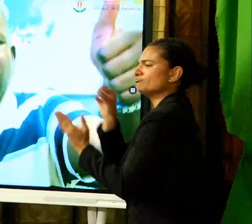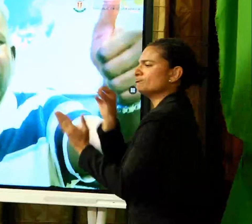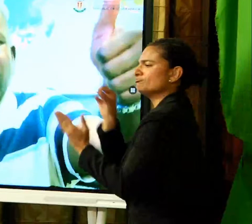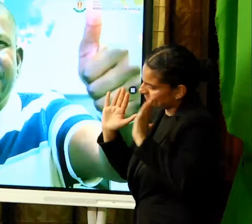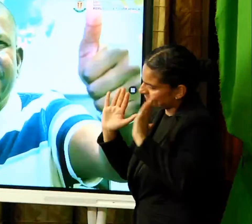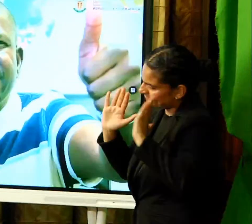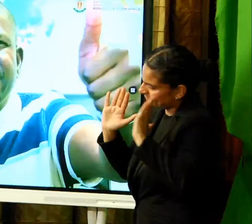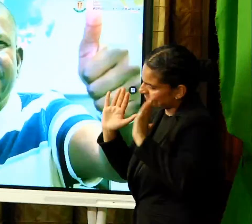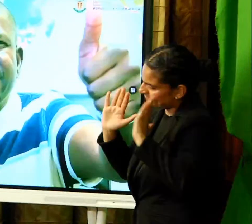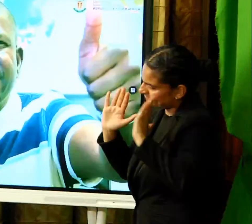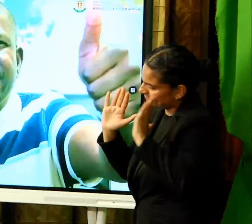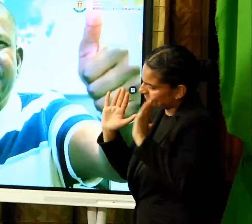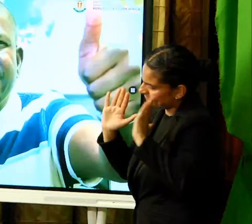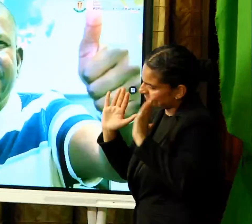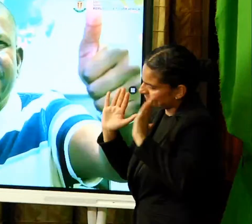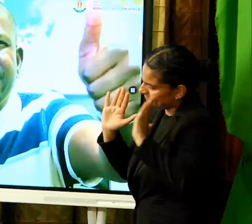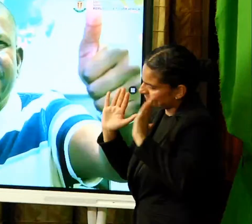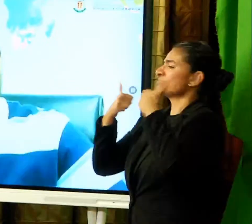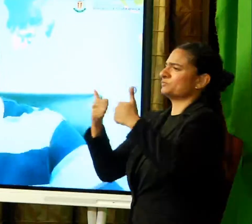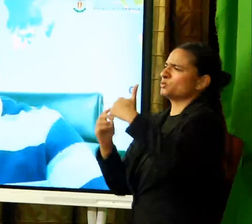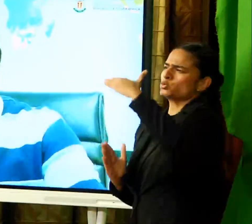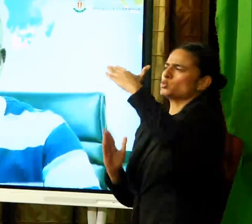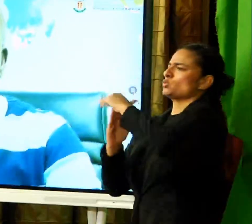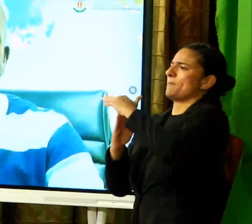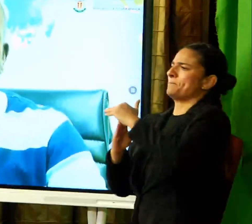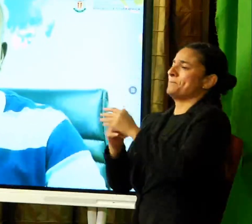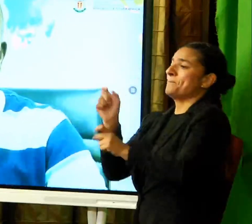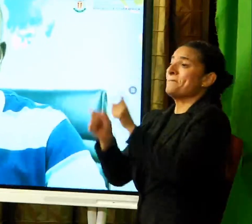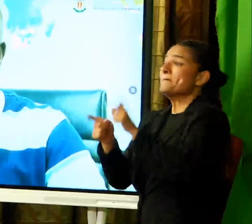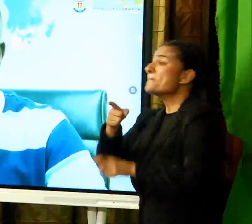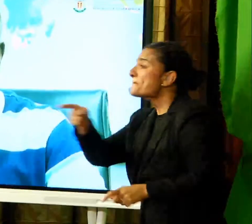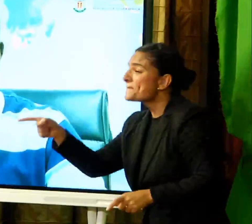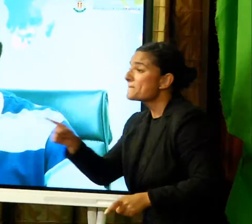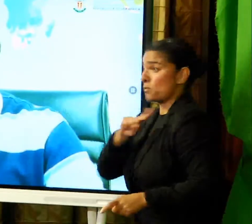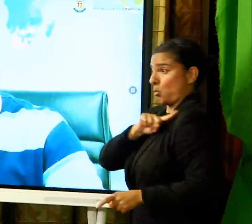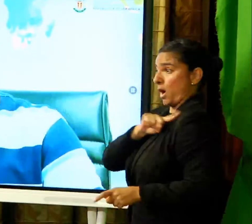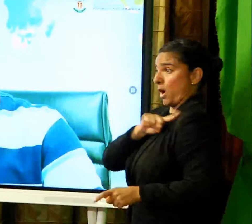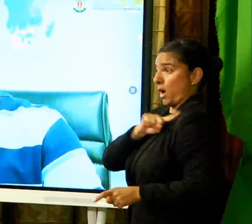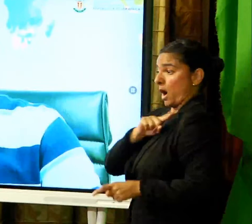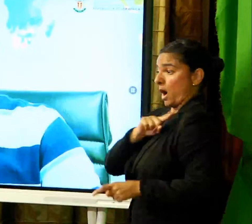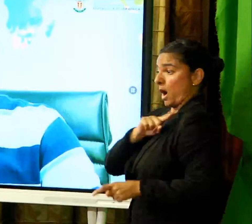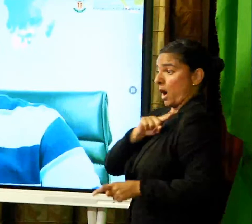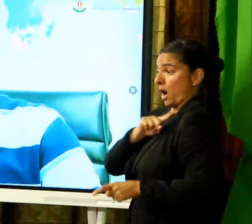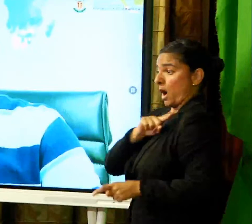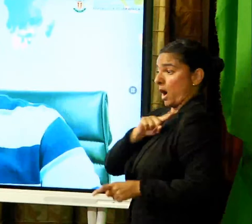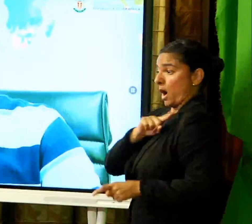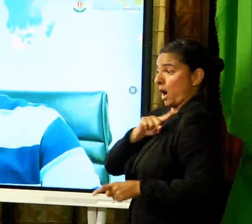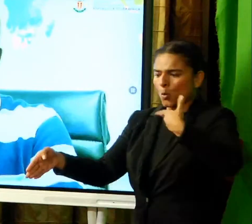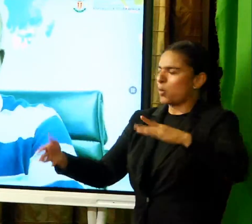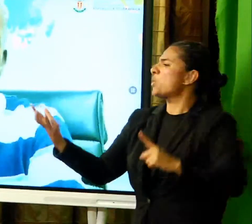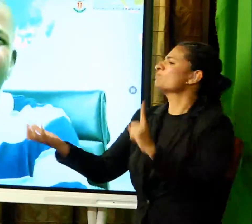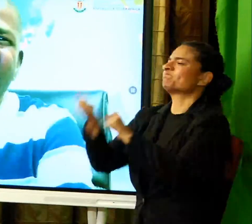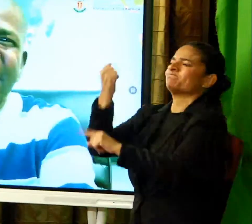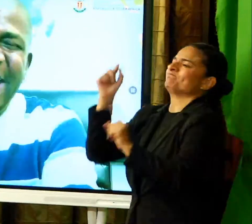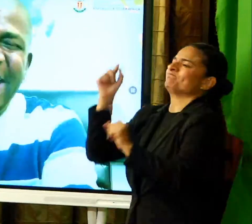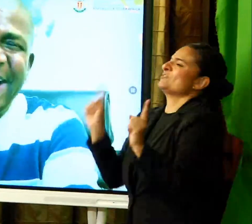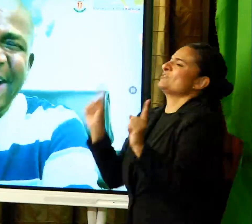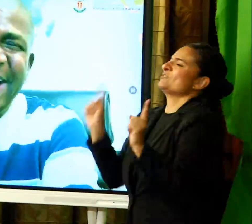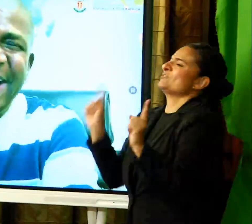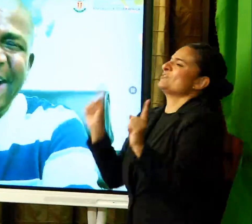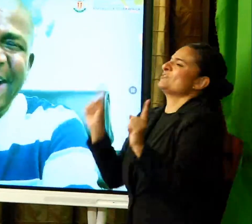to members of civil society, because without them we would not have been successful. I thank you.